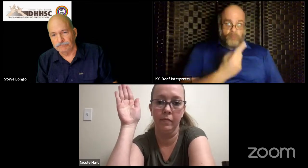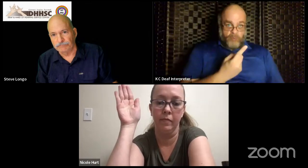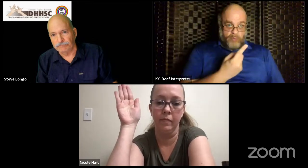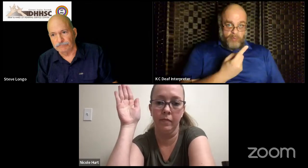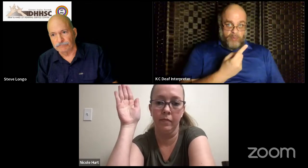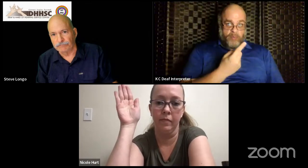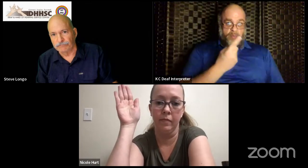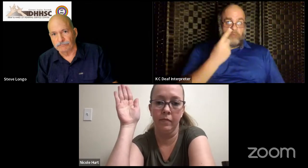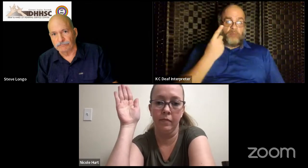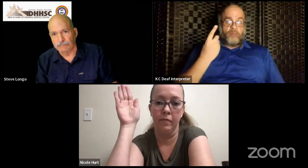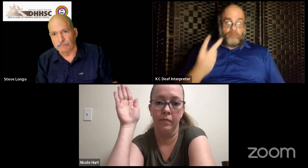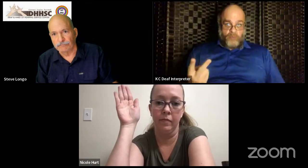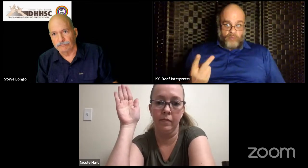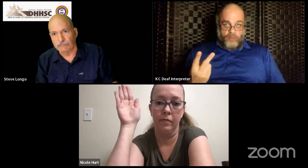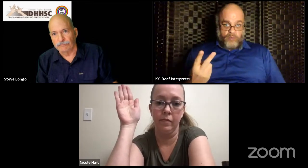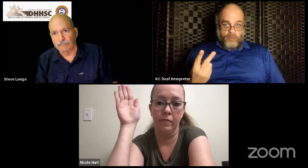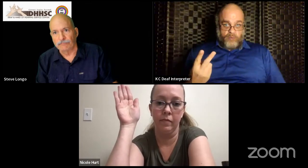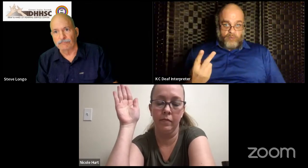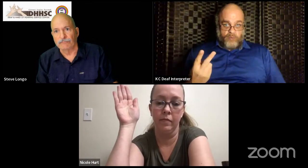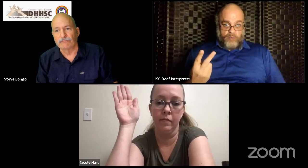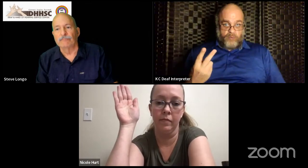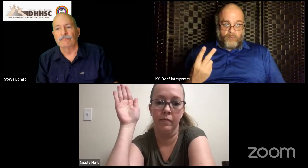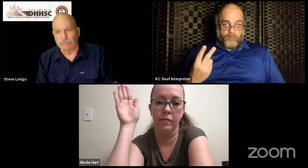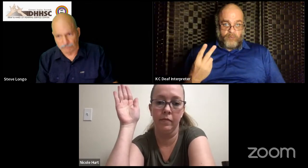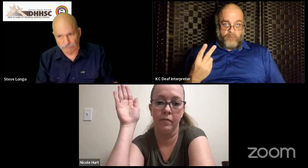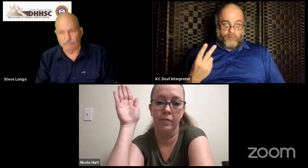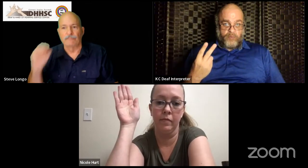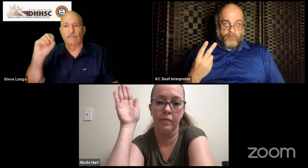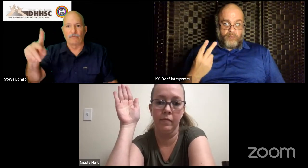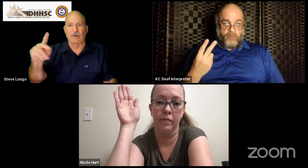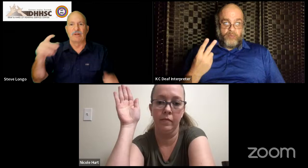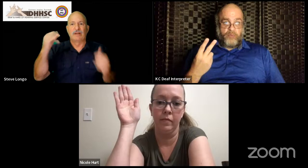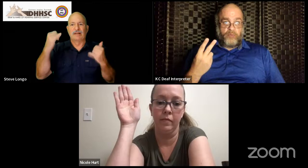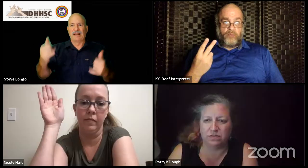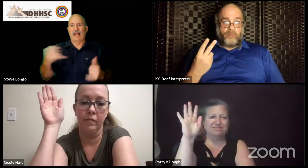Okay. 1, 2.